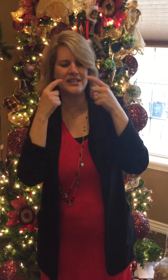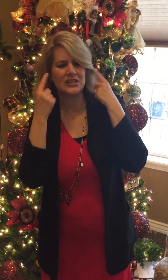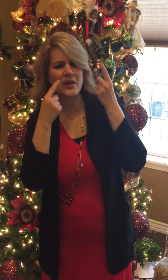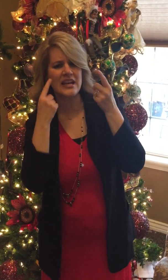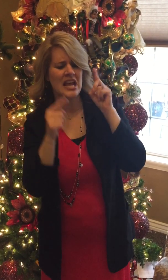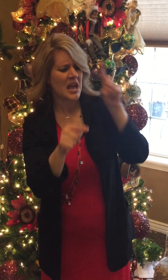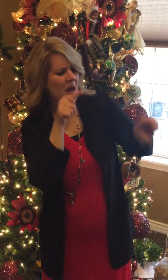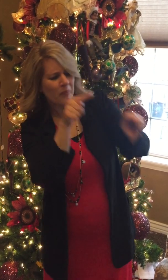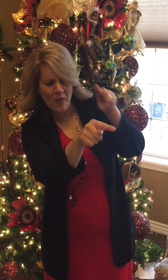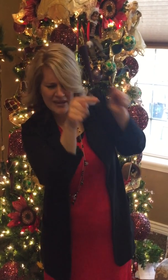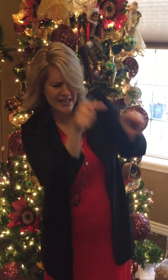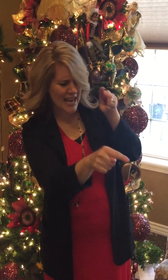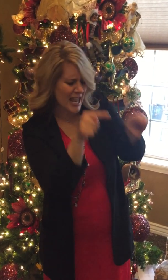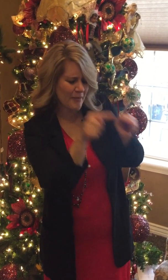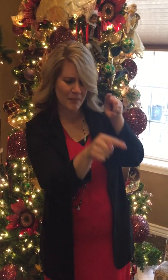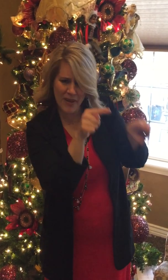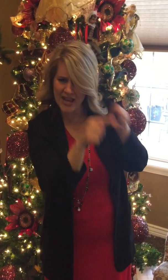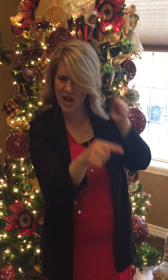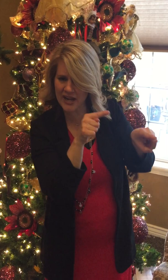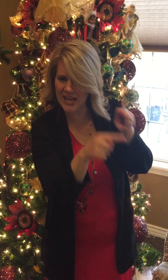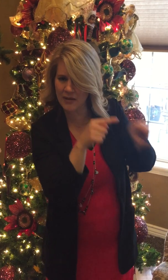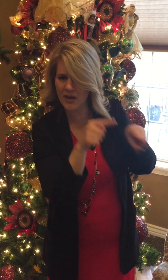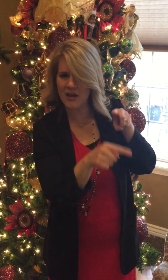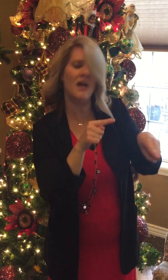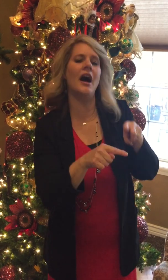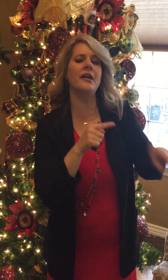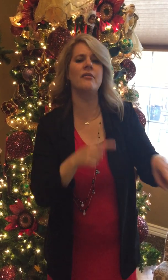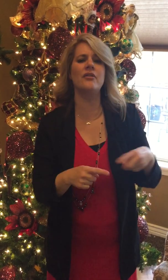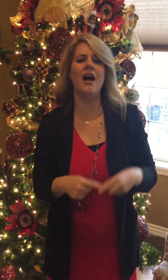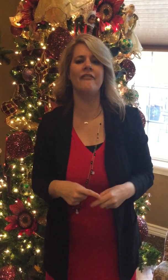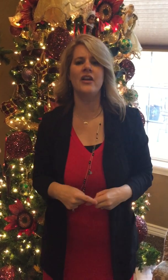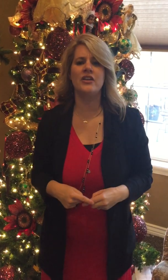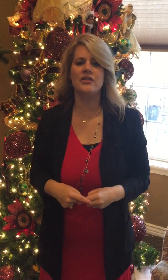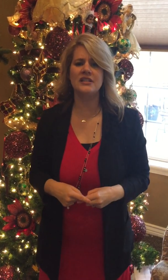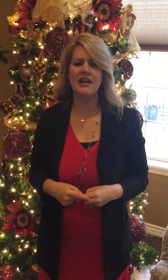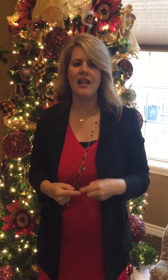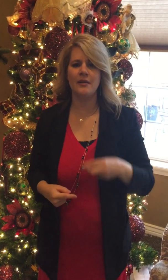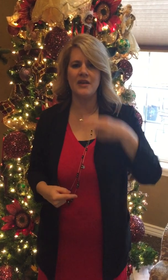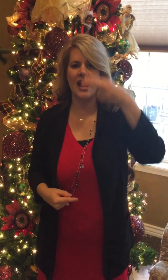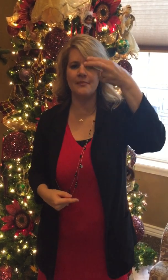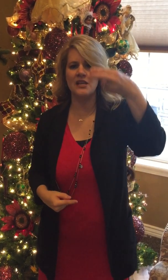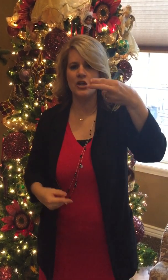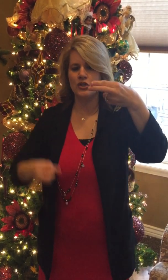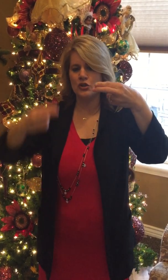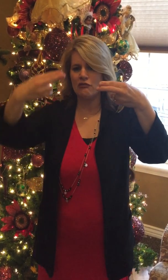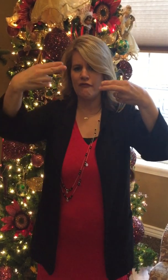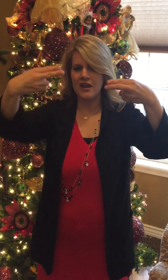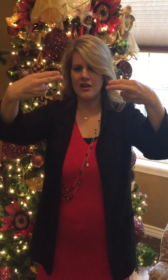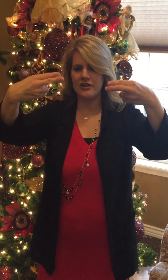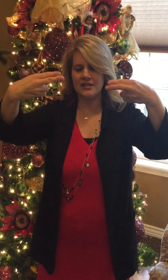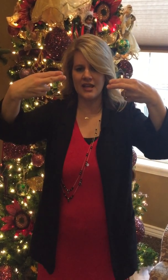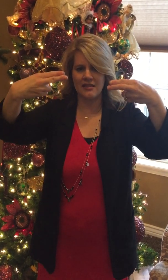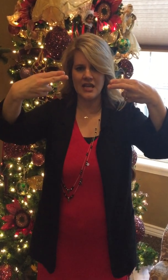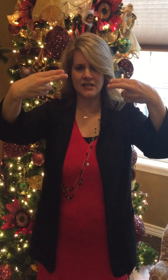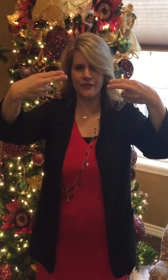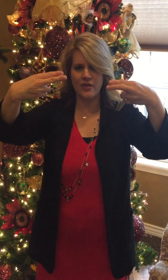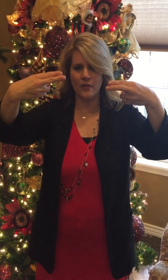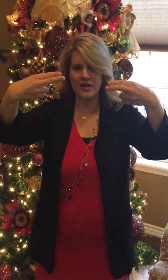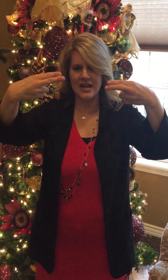to it, point to him and pick on him. On Rudolph, used to call him names. Two fingers like this for the word